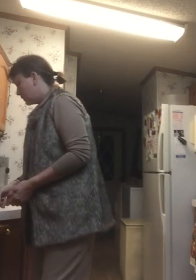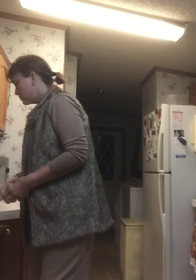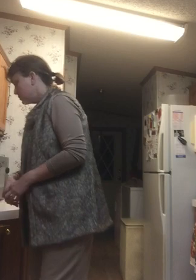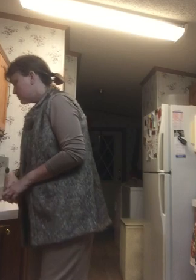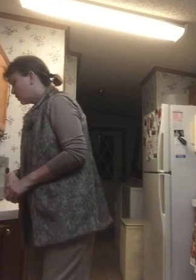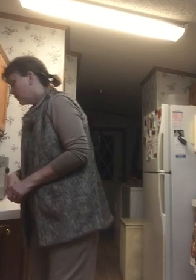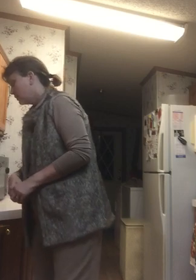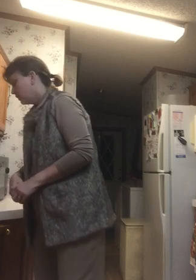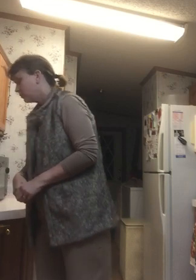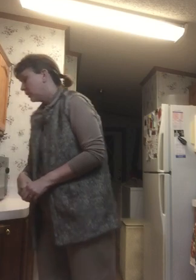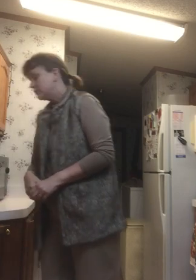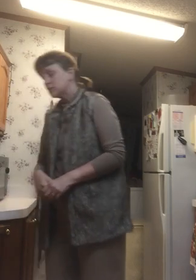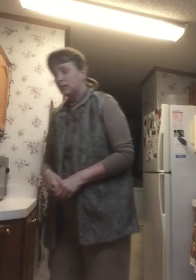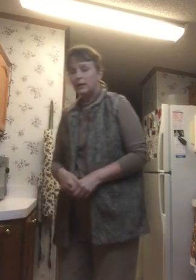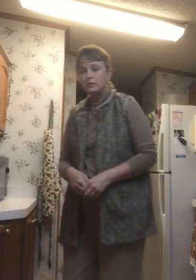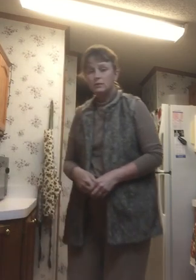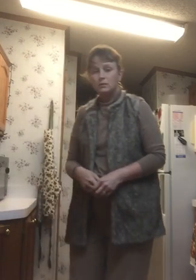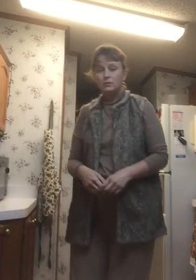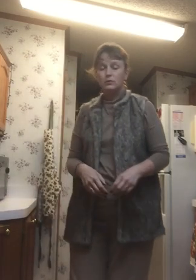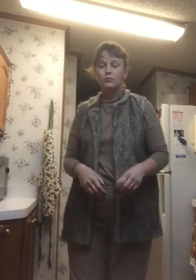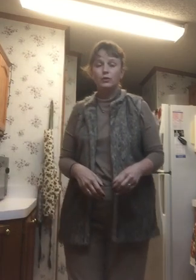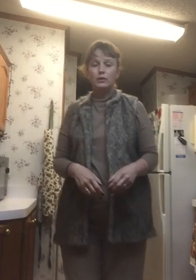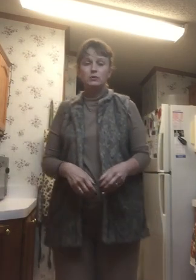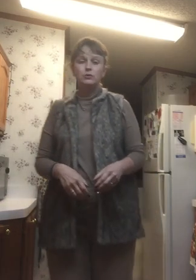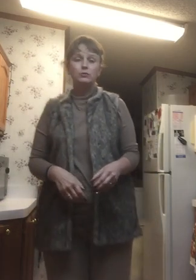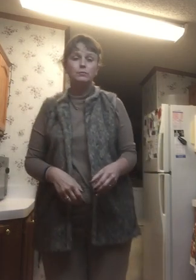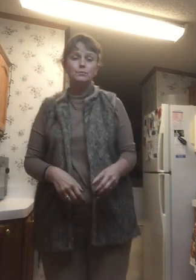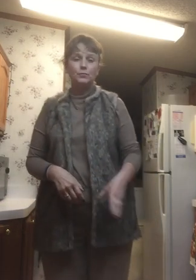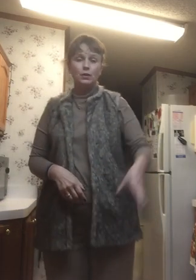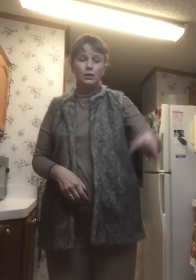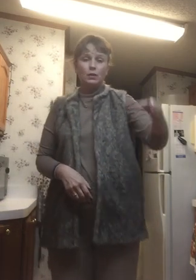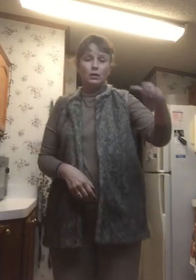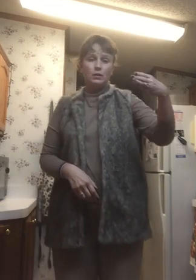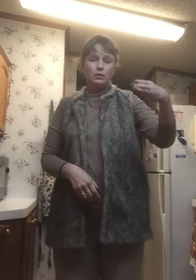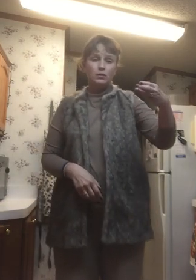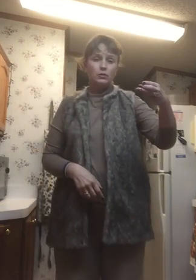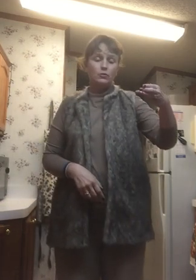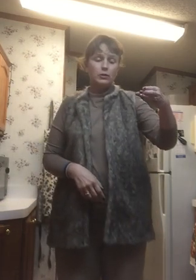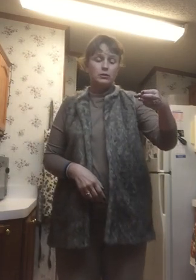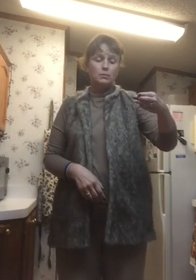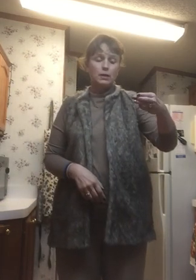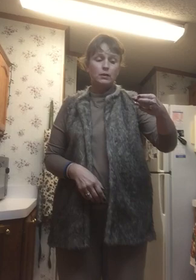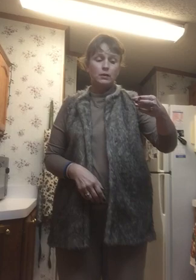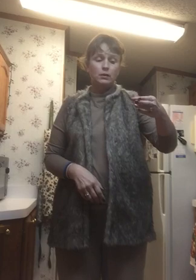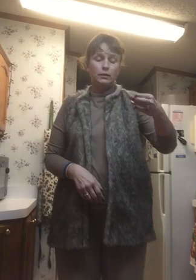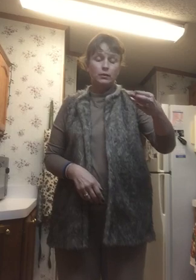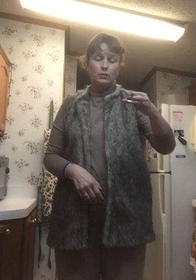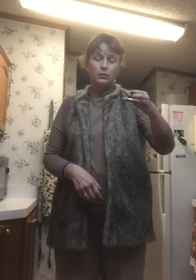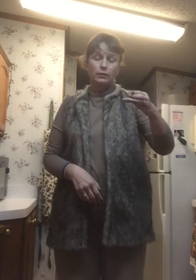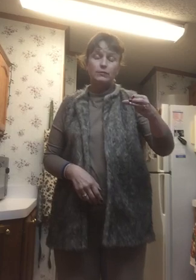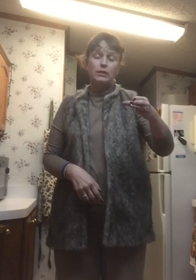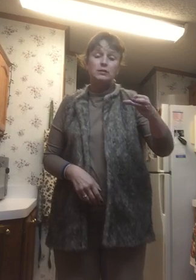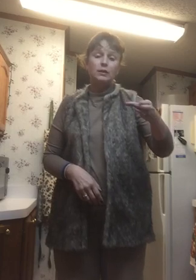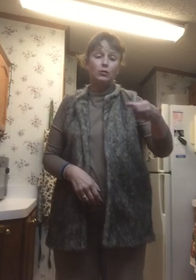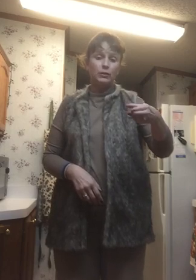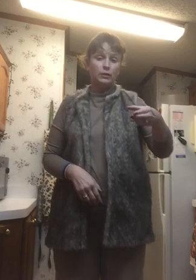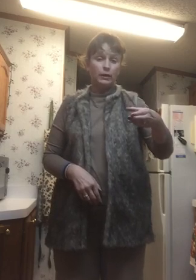Into the dawn of love's light. So for into, you're going to make your left hand is like holding a